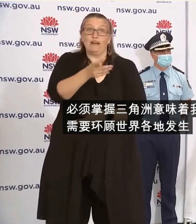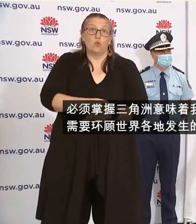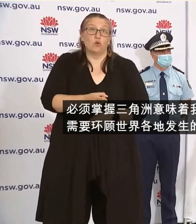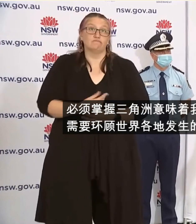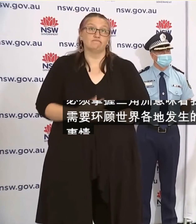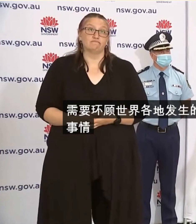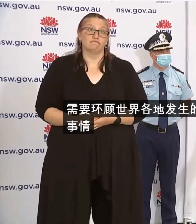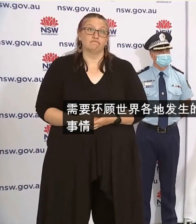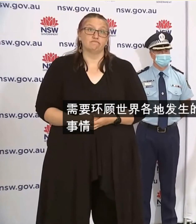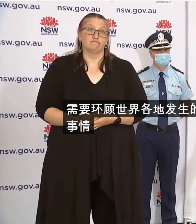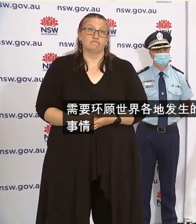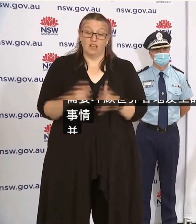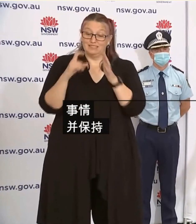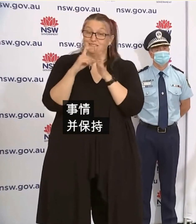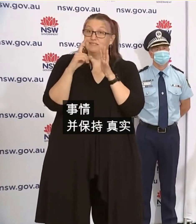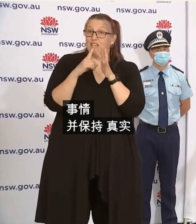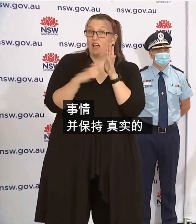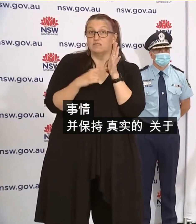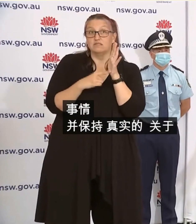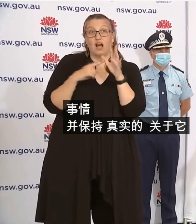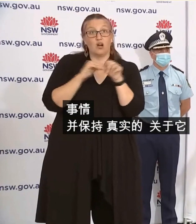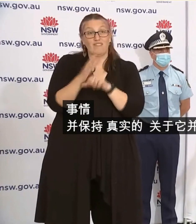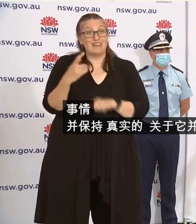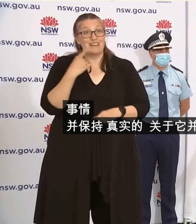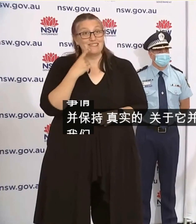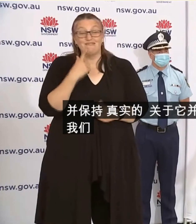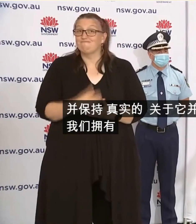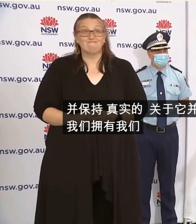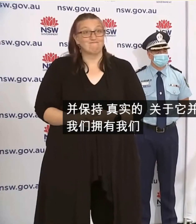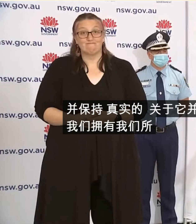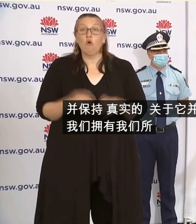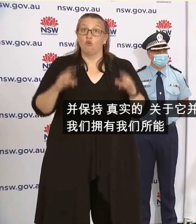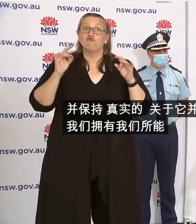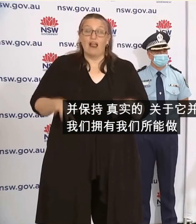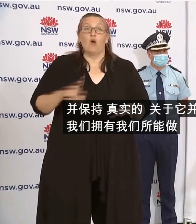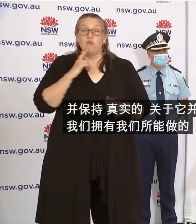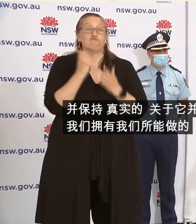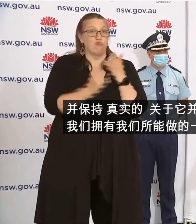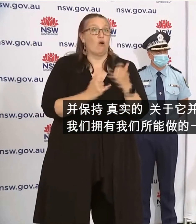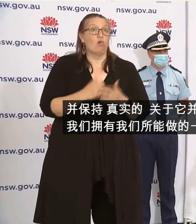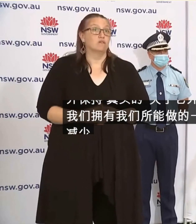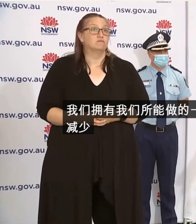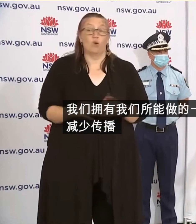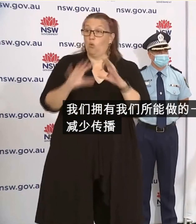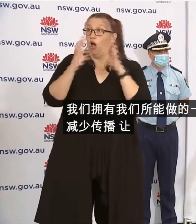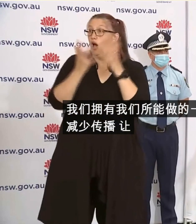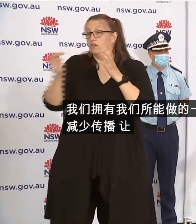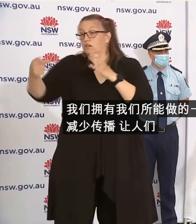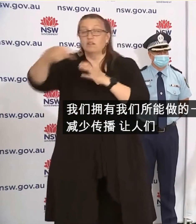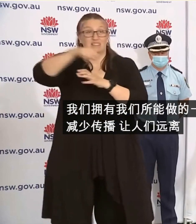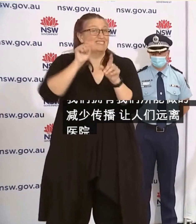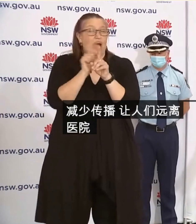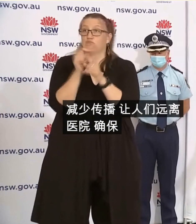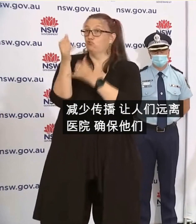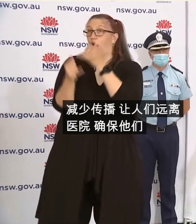the world as to what's happened and be real about it and make sure we have everything we have in our power to reduce the spread,